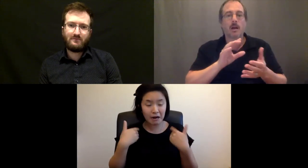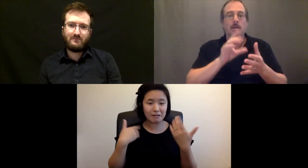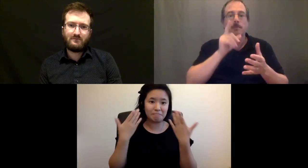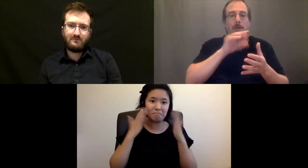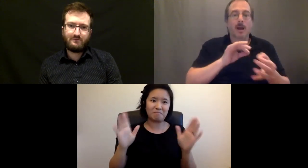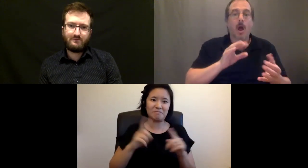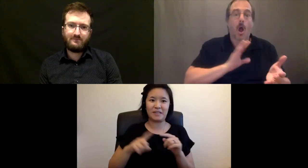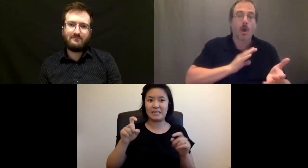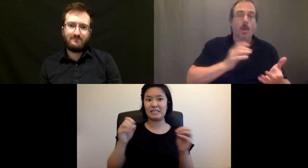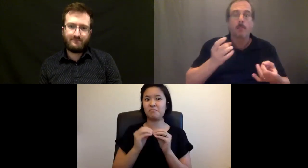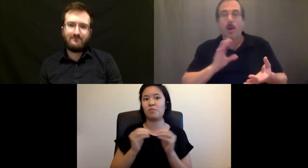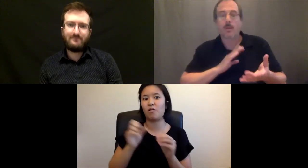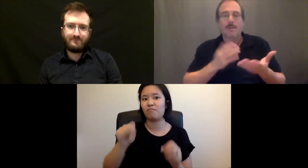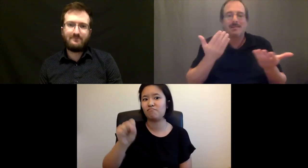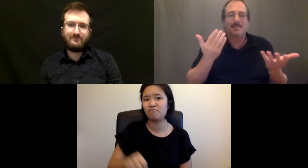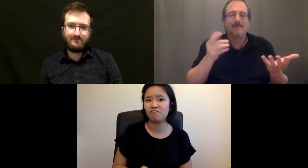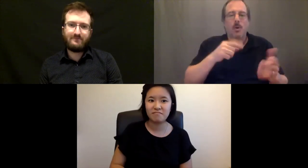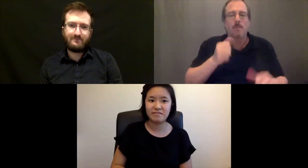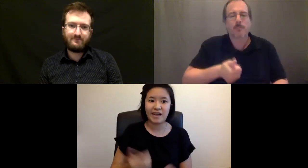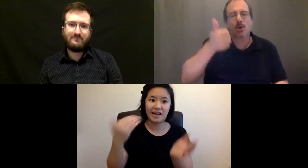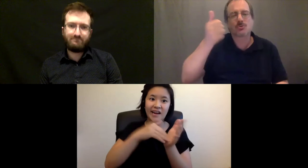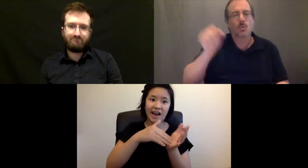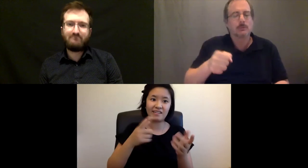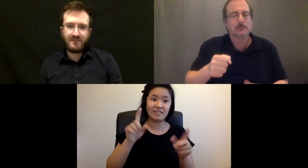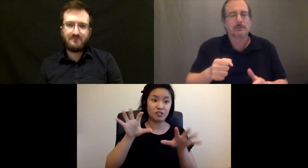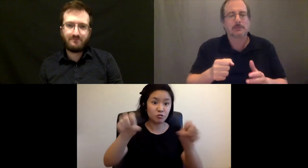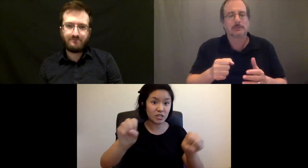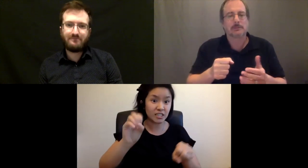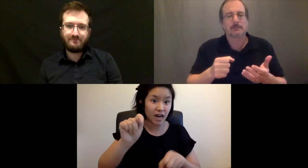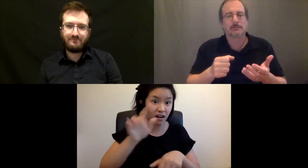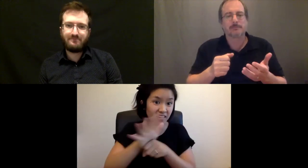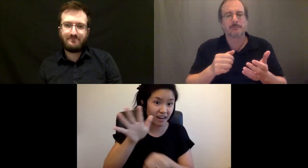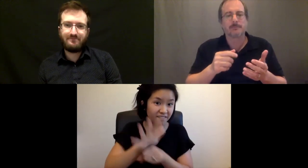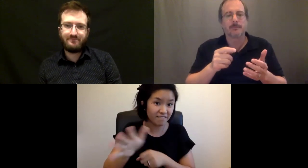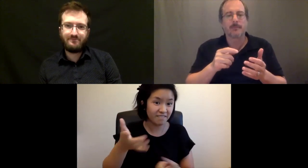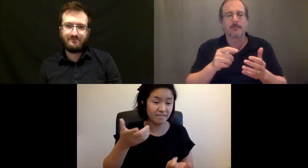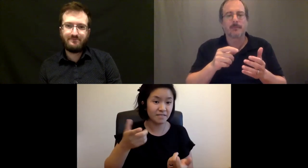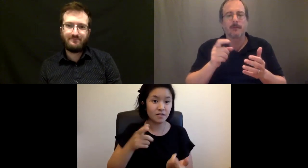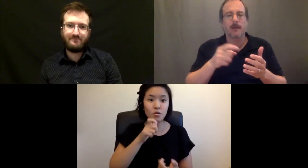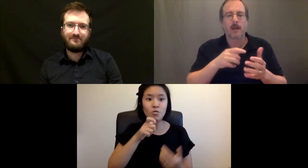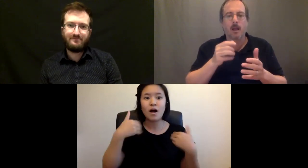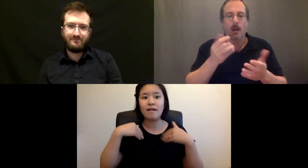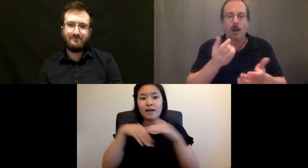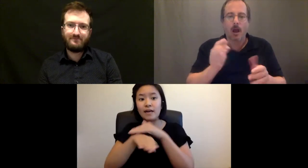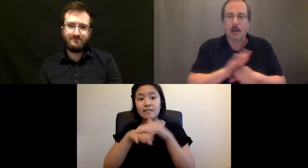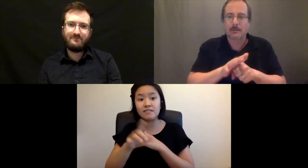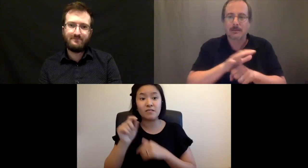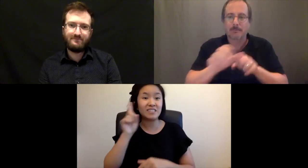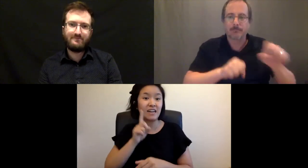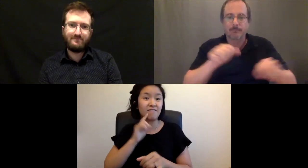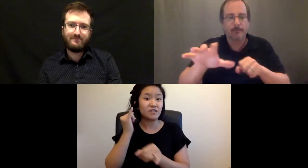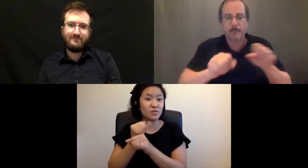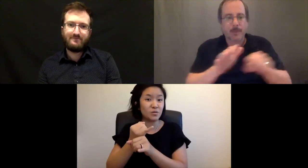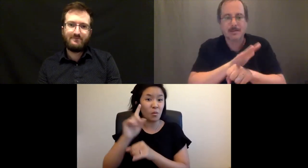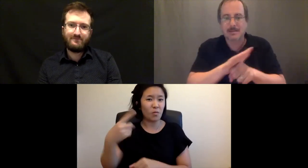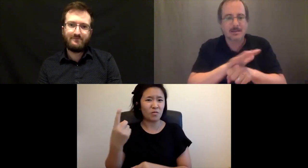I can't say what's out there, but we definitely need more, right? There's not enough